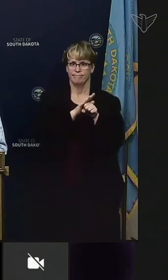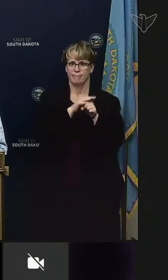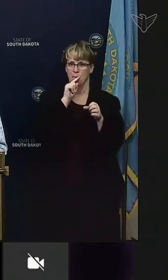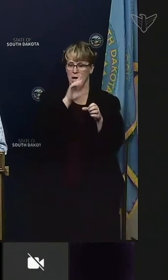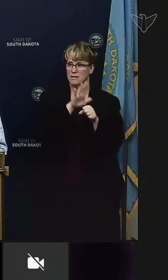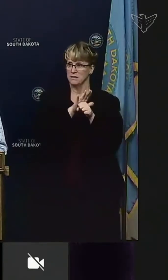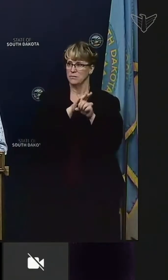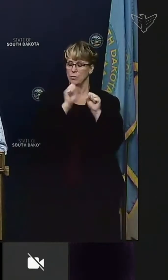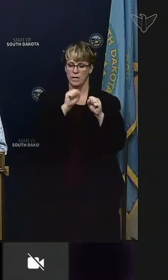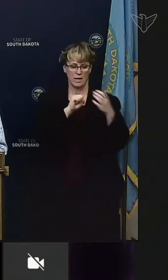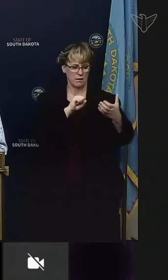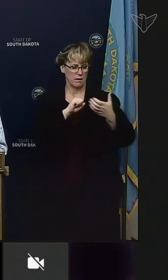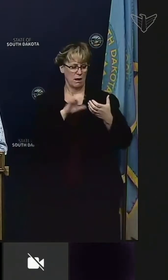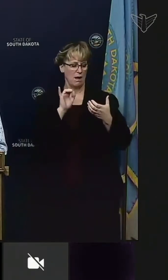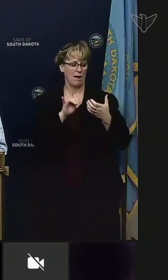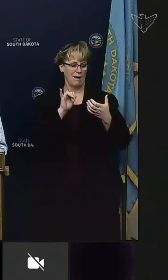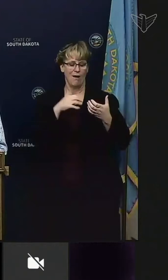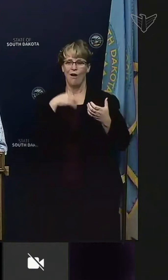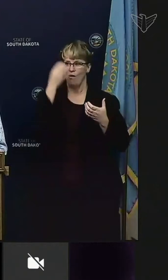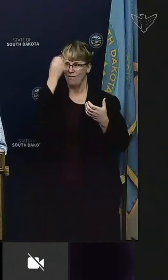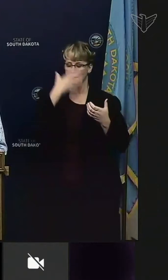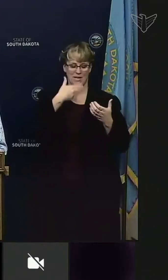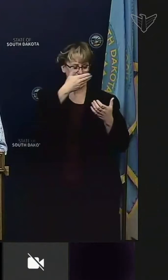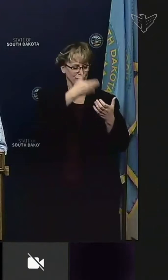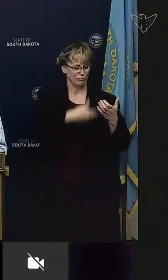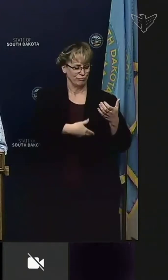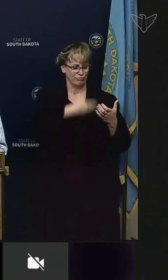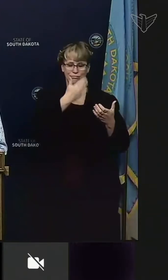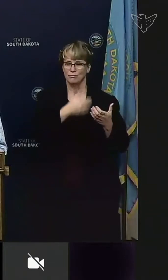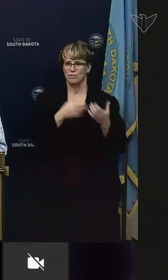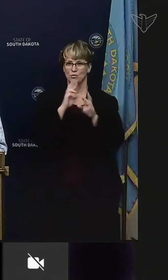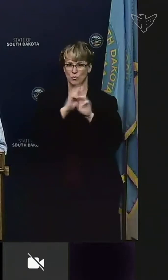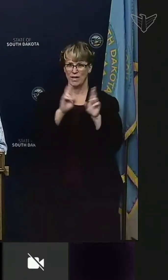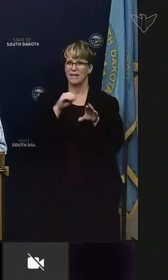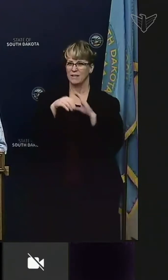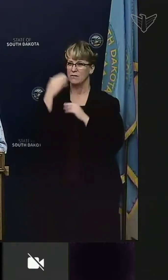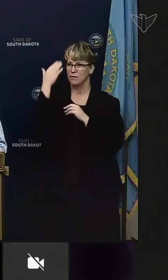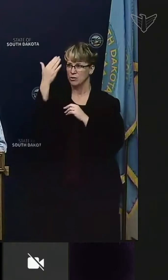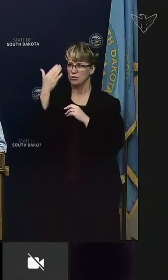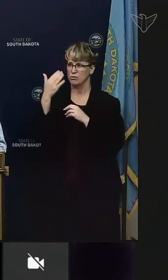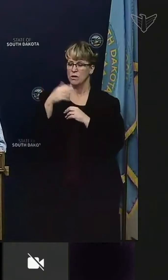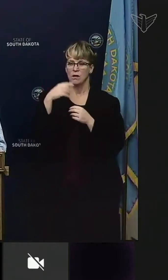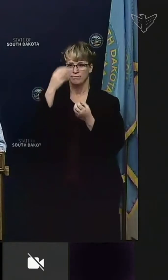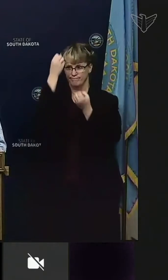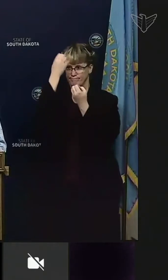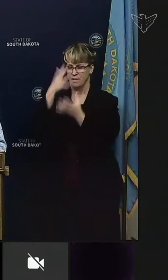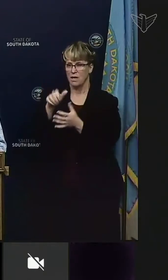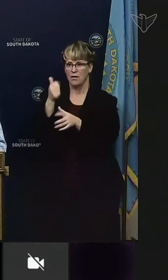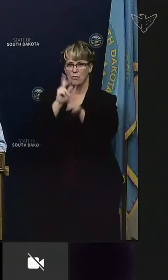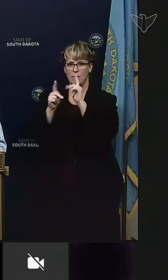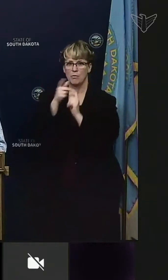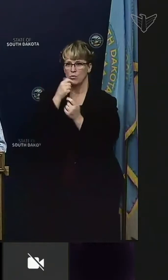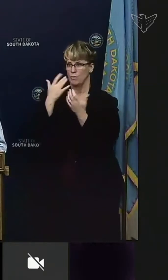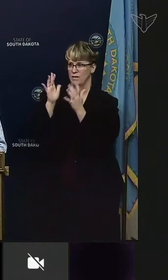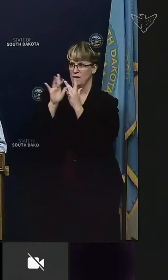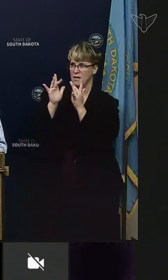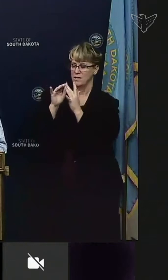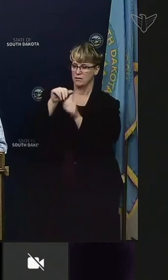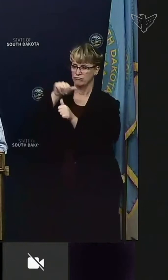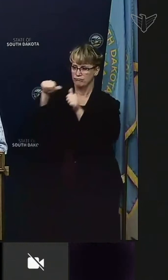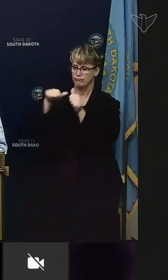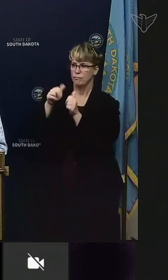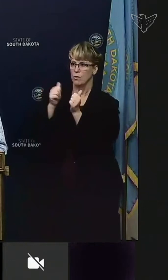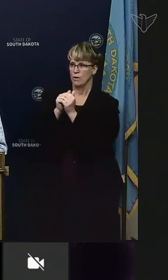we can immediately look at the app and you have all the information that we need, and in the future potentially notify other people that you may have been in